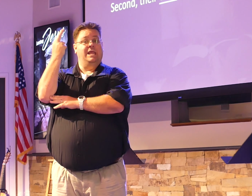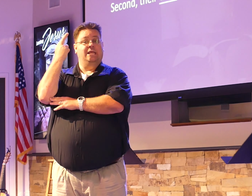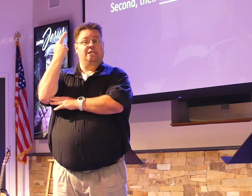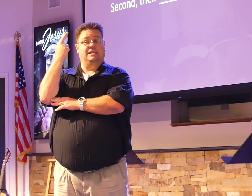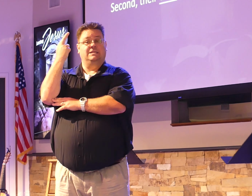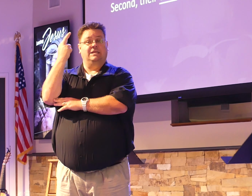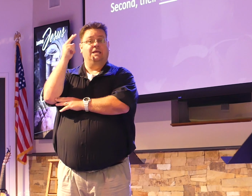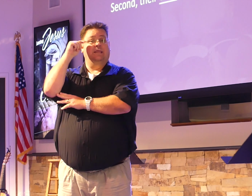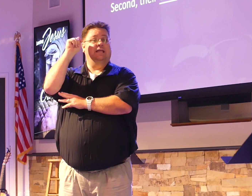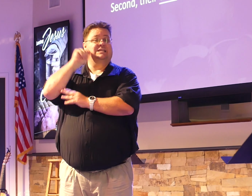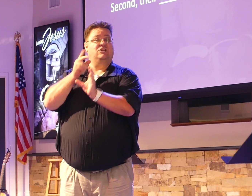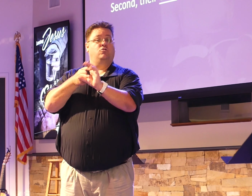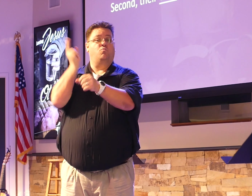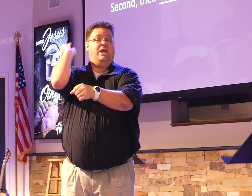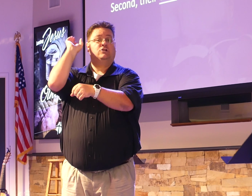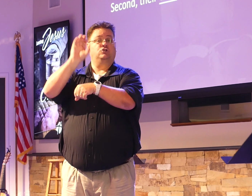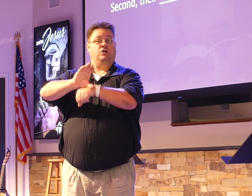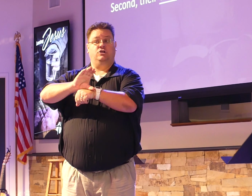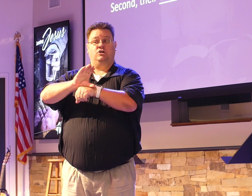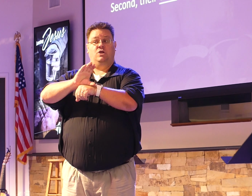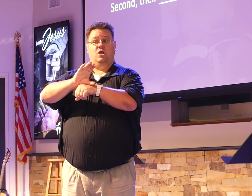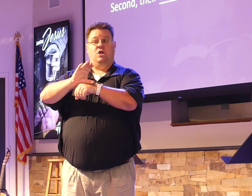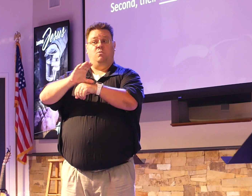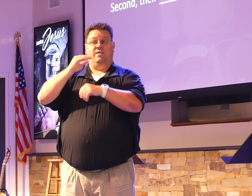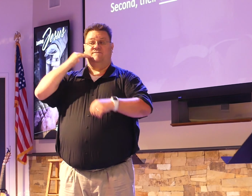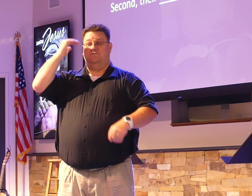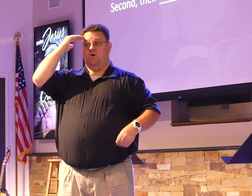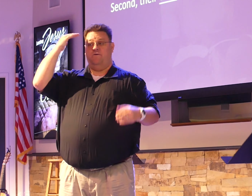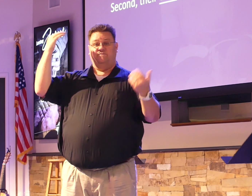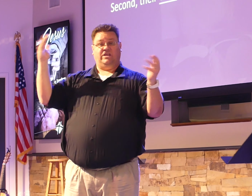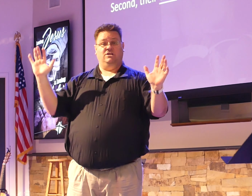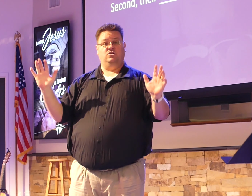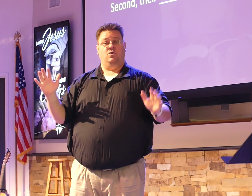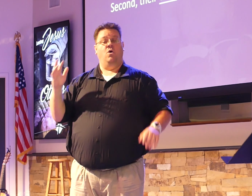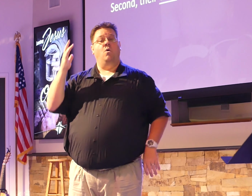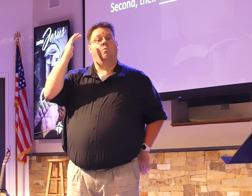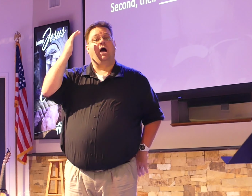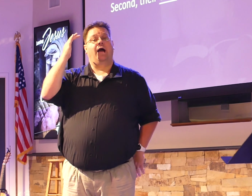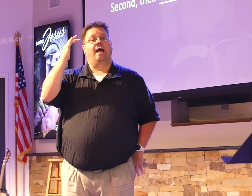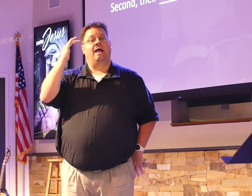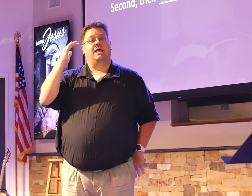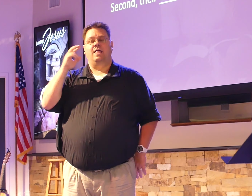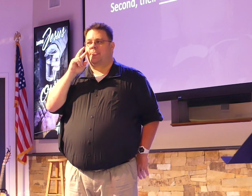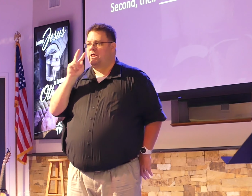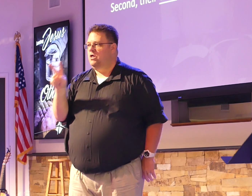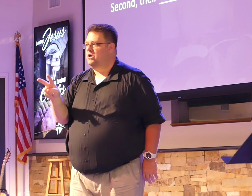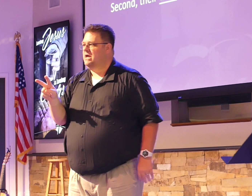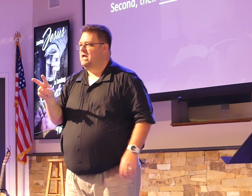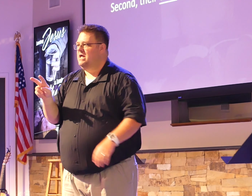and teenagers abandon the church when they get to be adults is they observe hypocrisy from their parents.